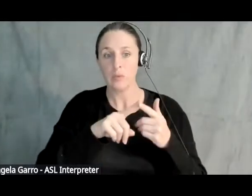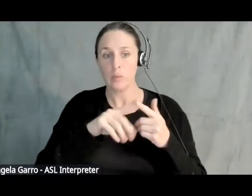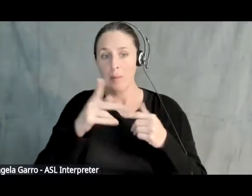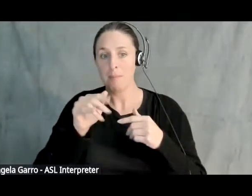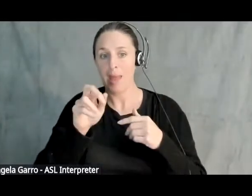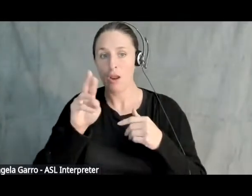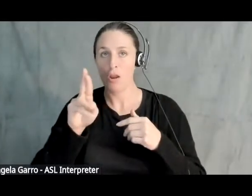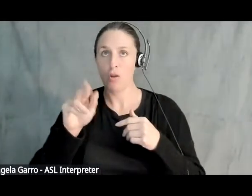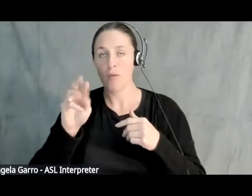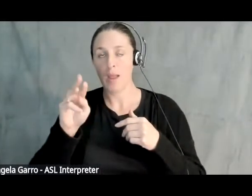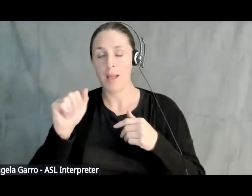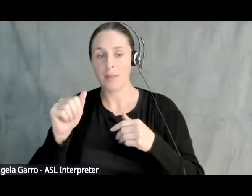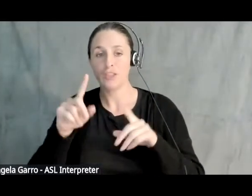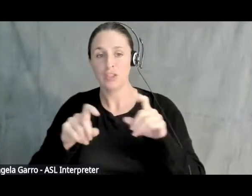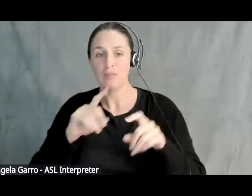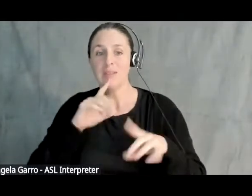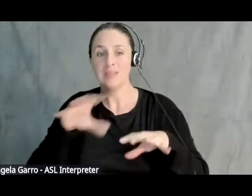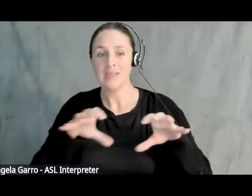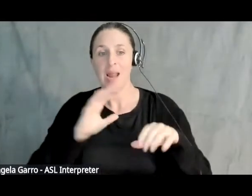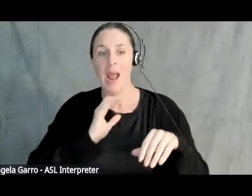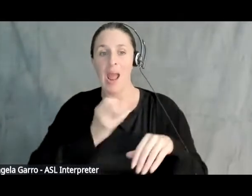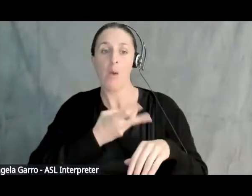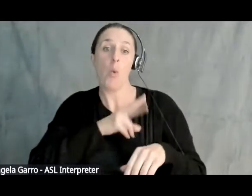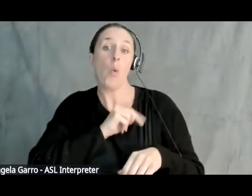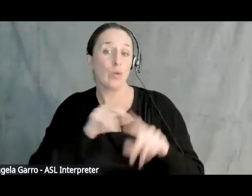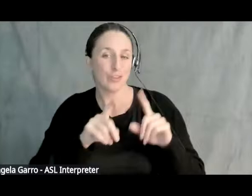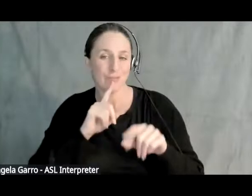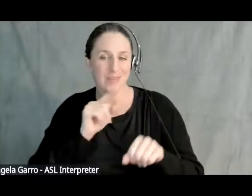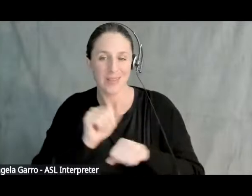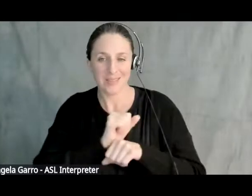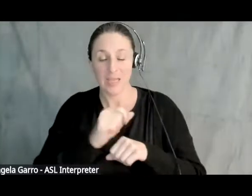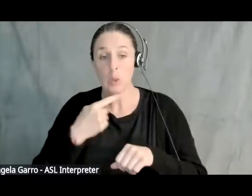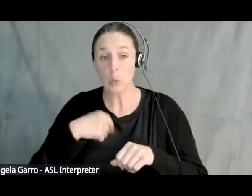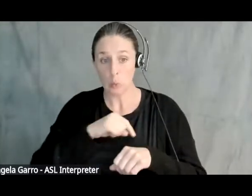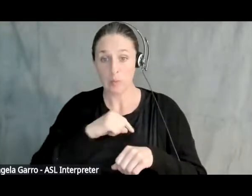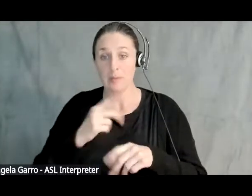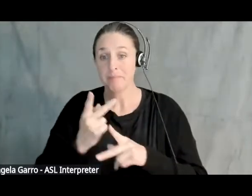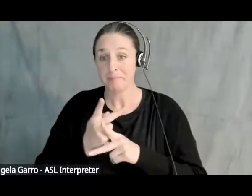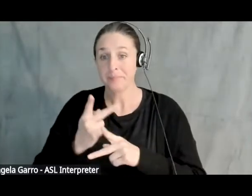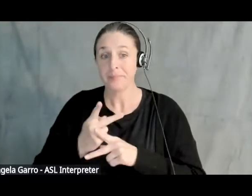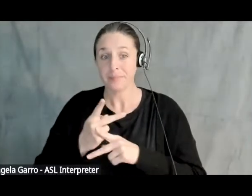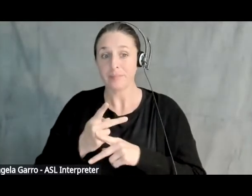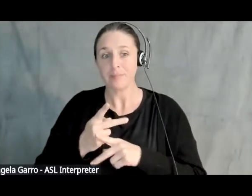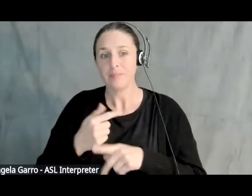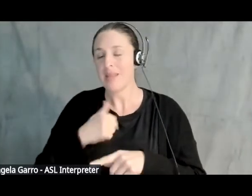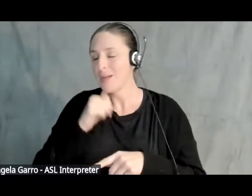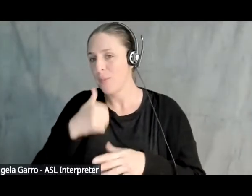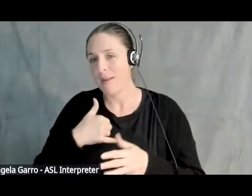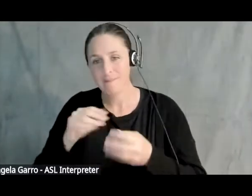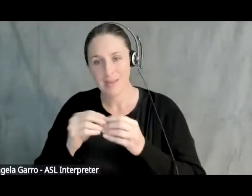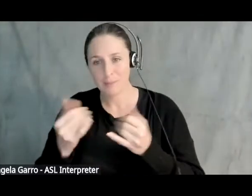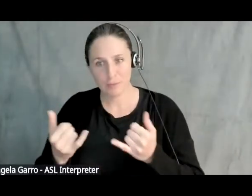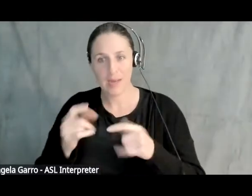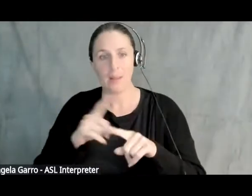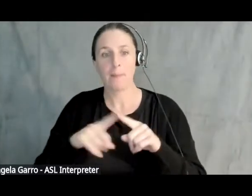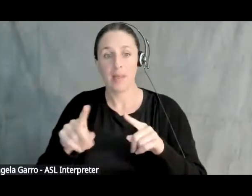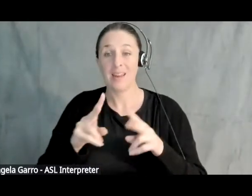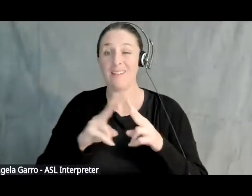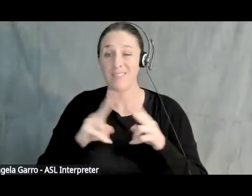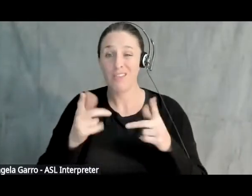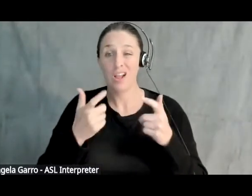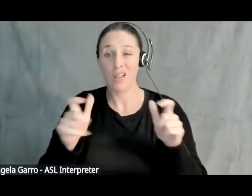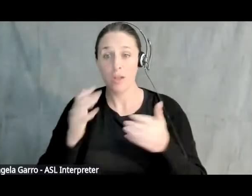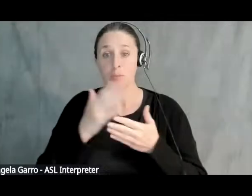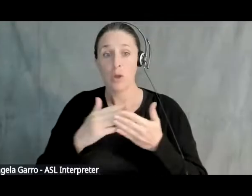own survey, actually. And we discovered that I don't have the numbers right now, but a very large portion of at